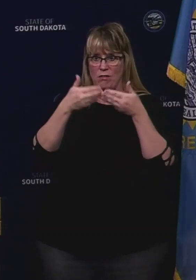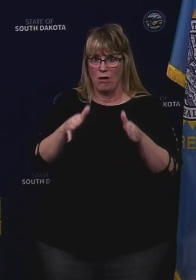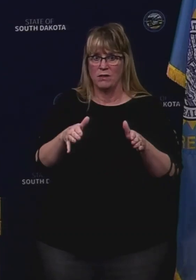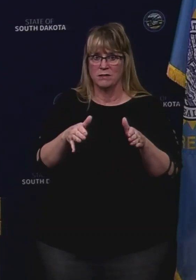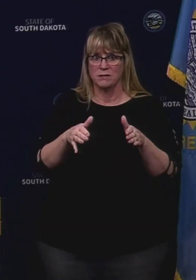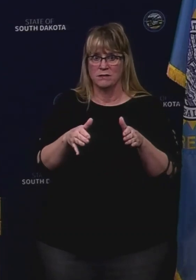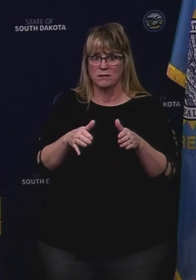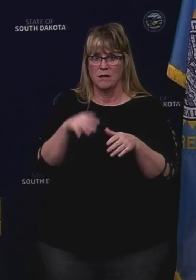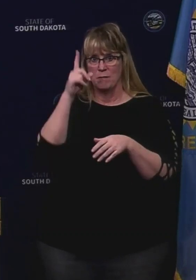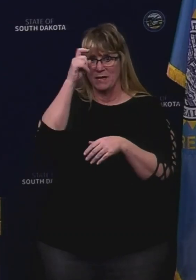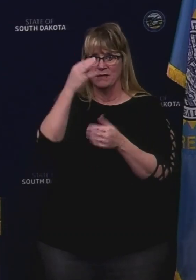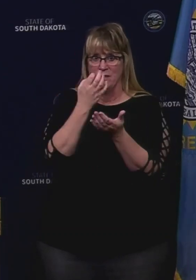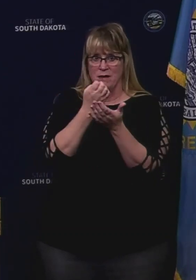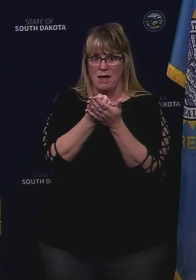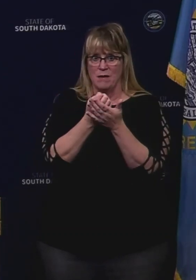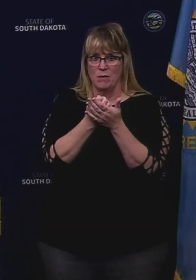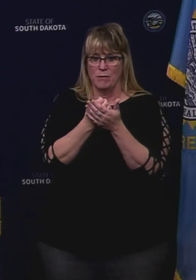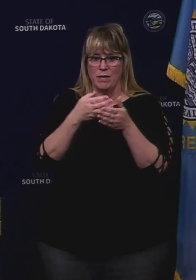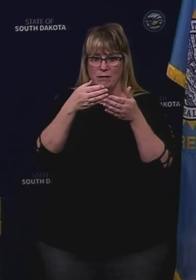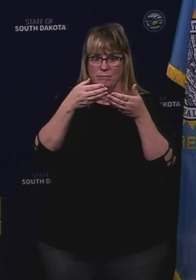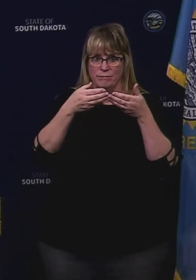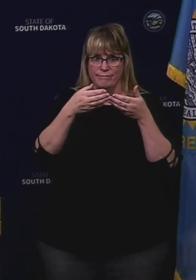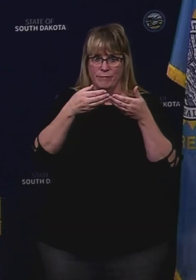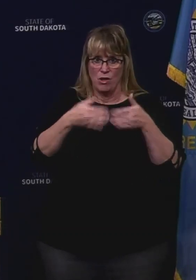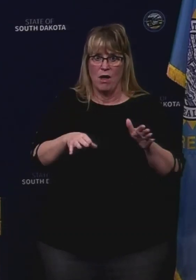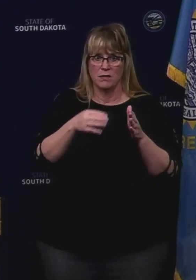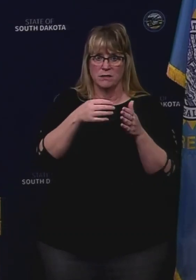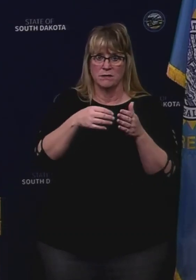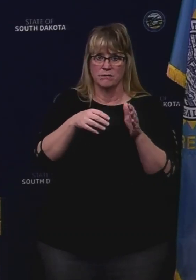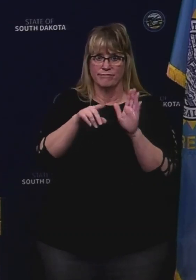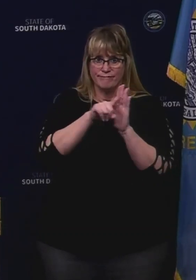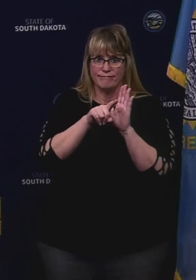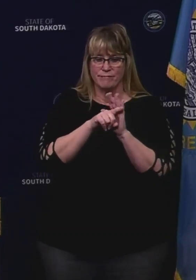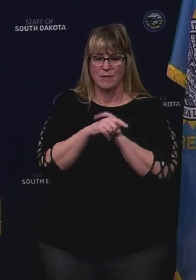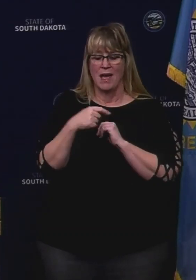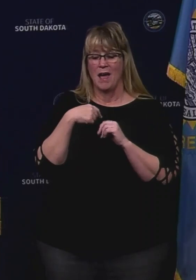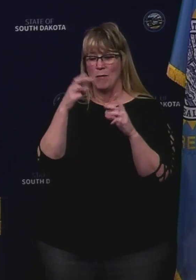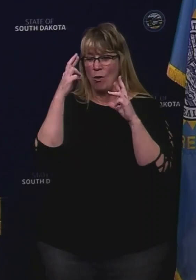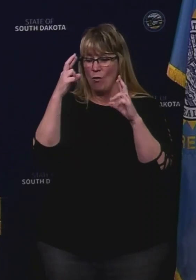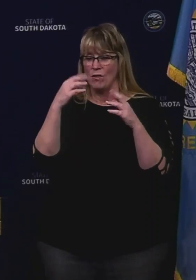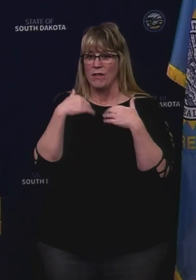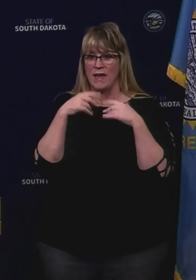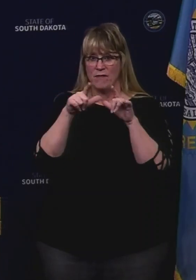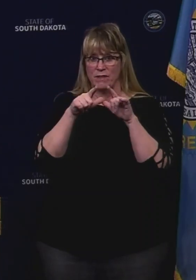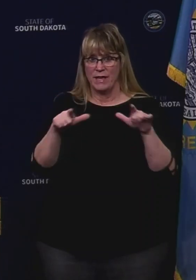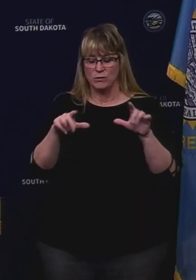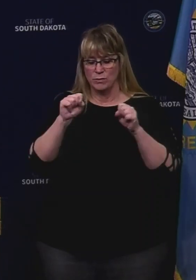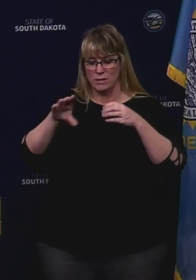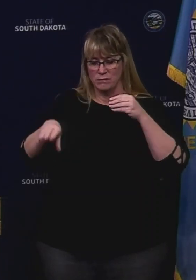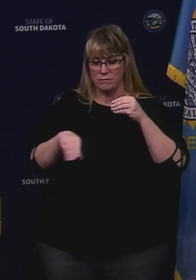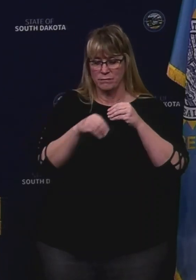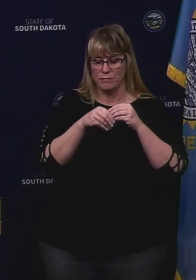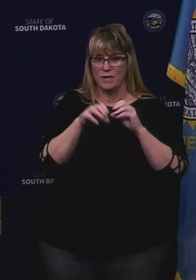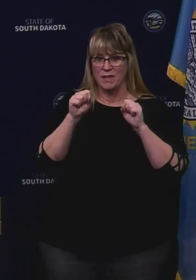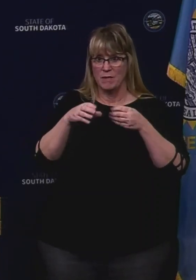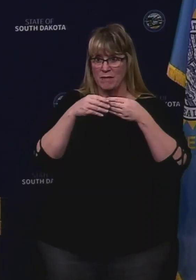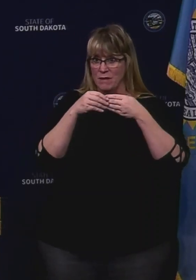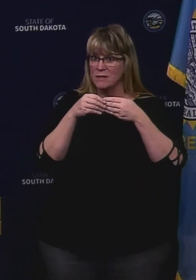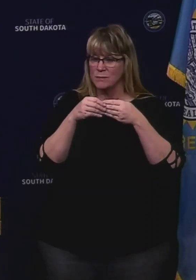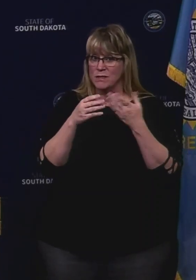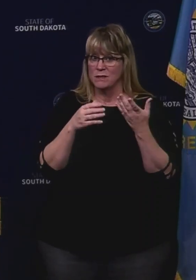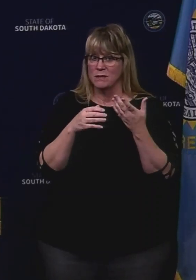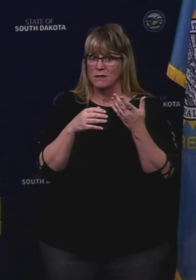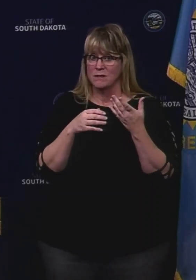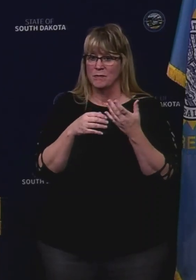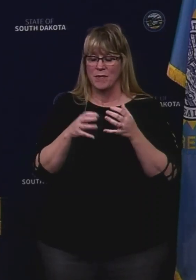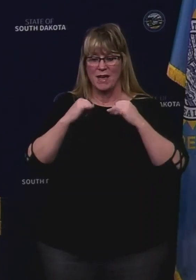in because of the economy being hit. So I'm hopeful that they'll give us some language that'll allow us to do that, because I